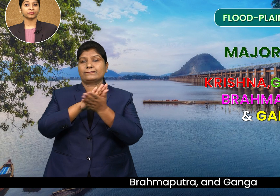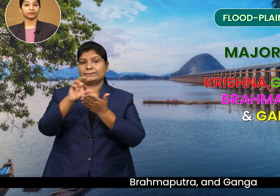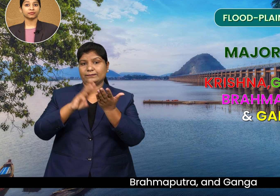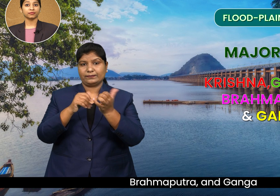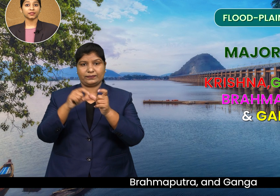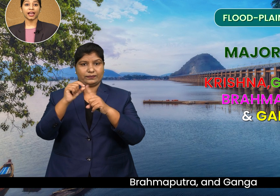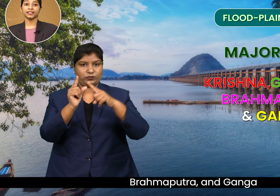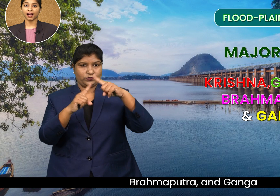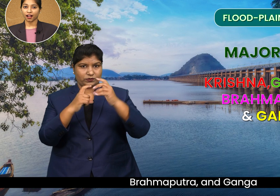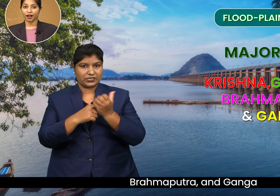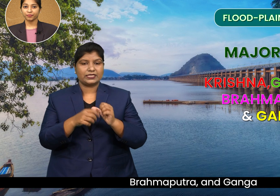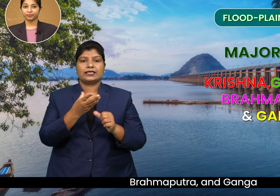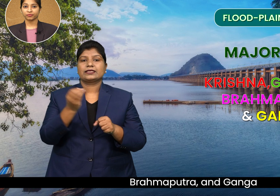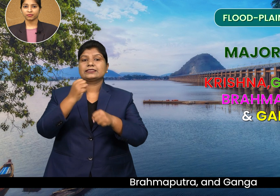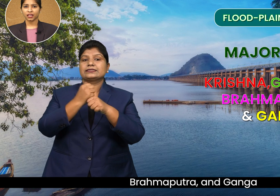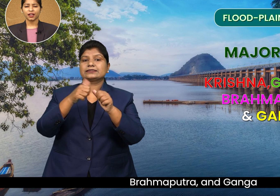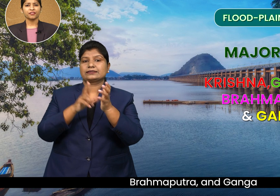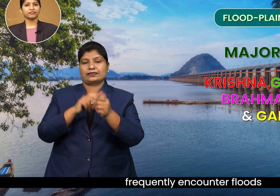Brahmaputra and Ganga